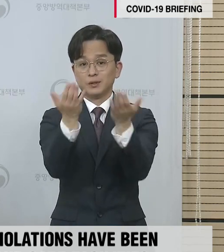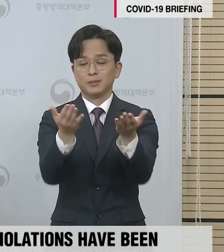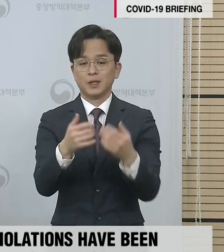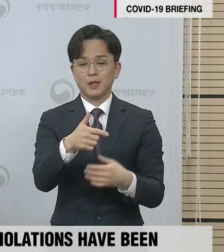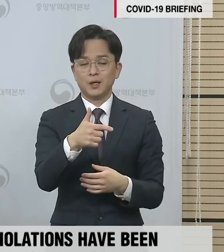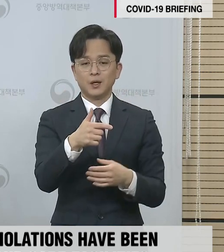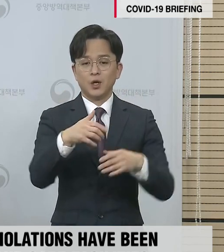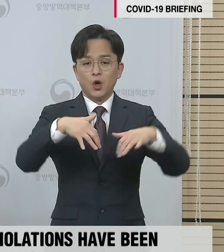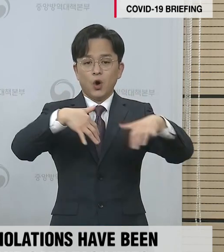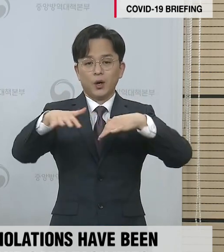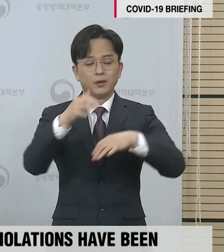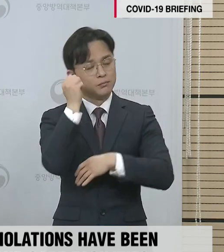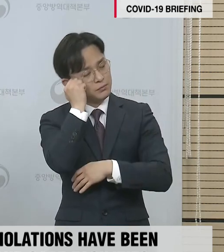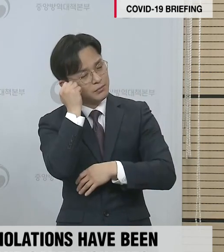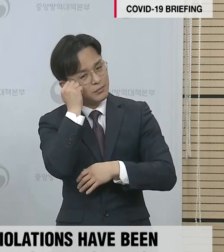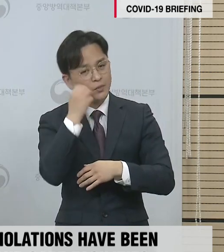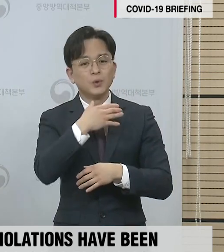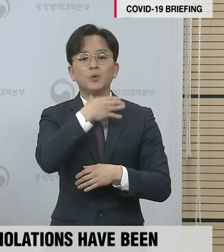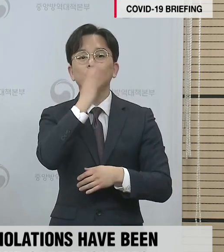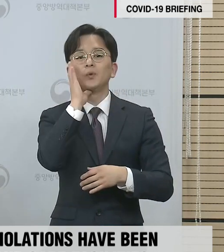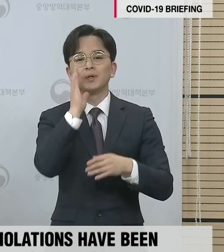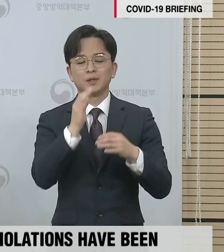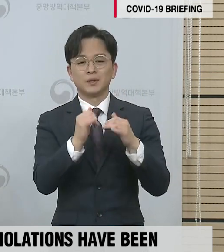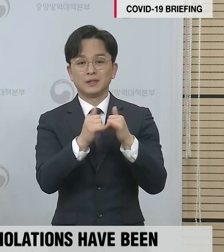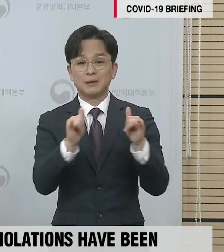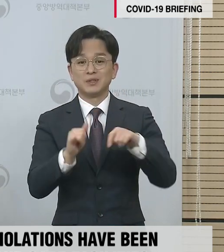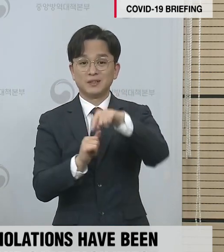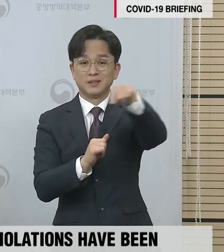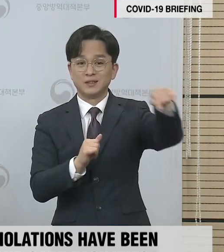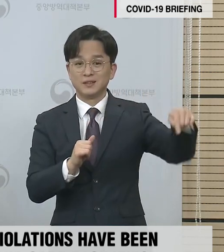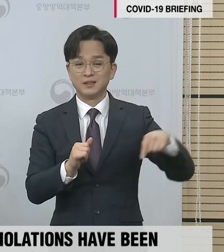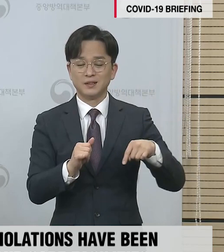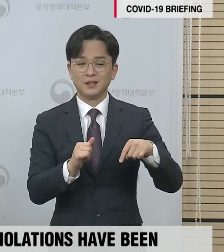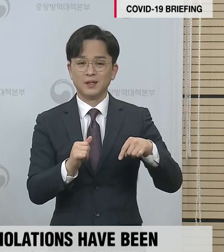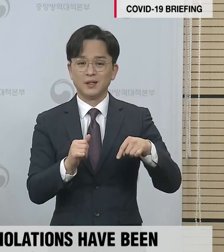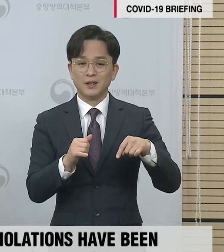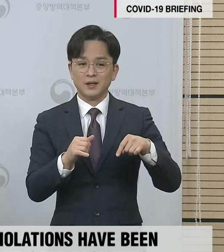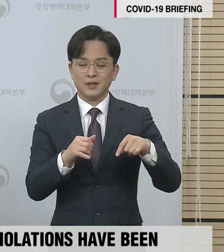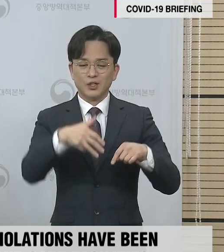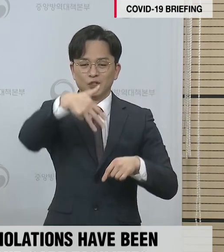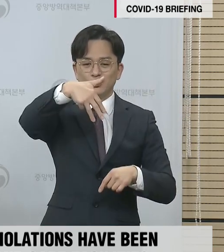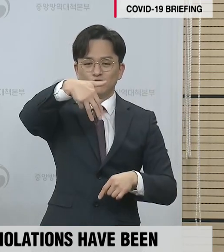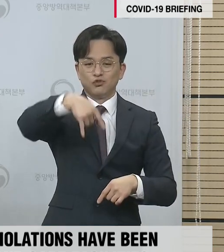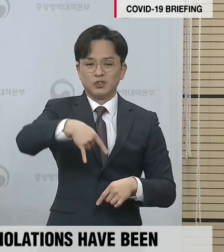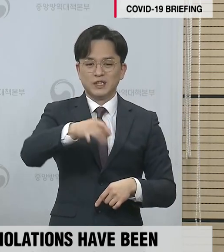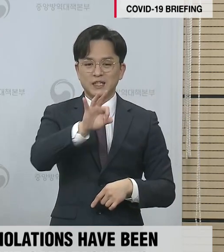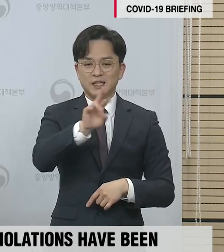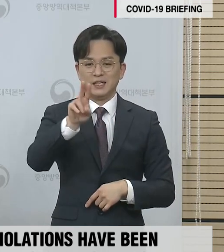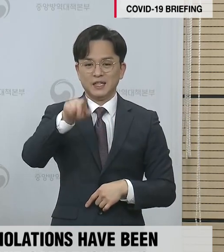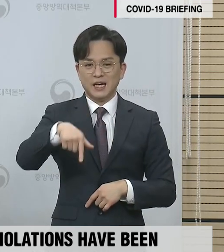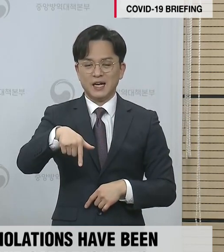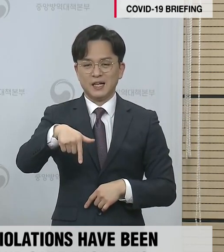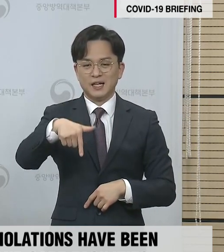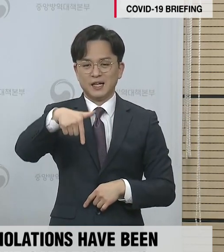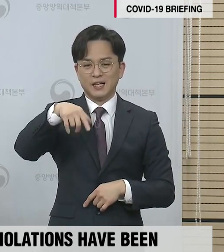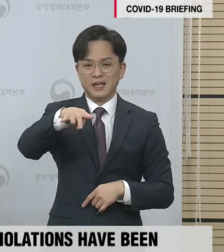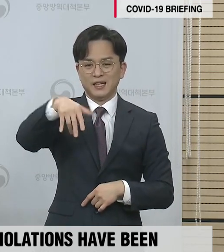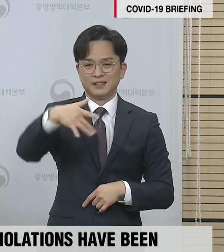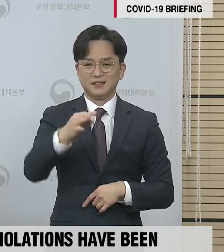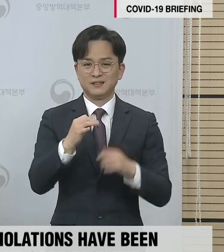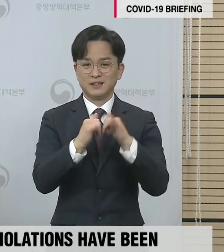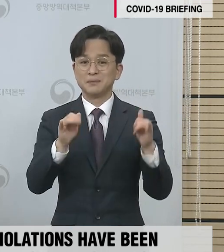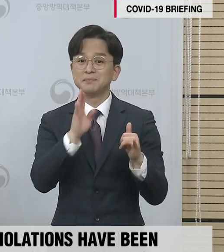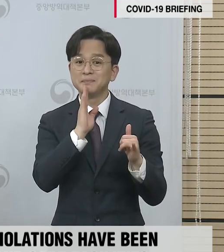shelters. At these homeless shelters, the people who are staying there, the homeless people, they are prone to